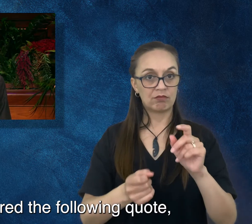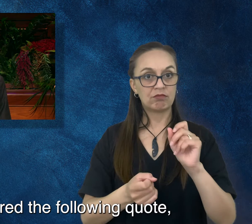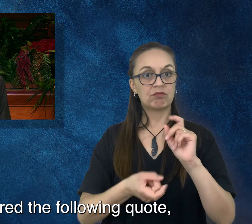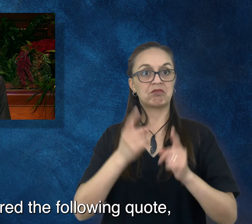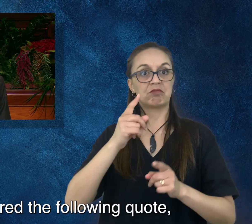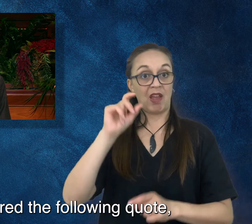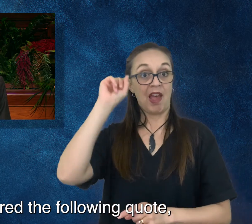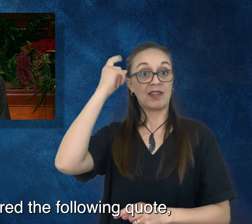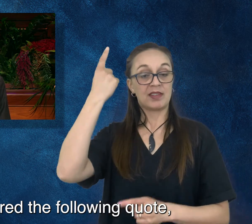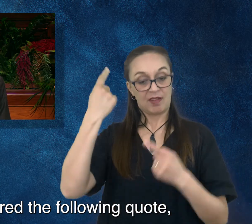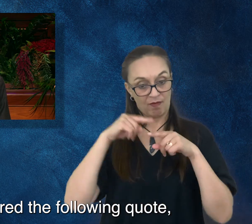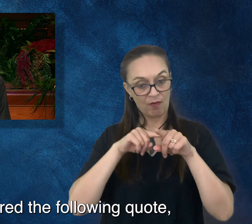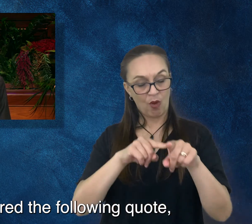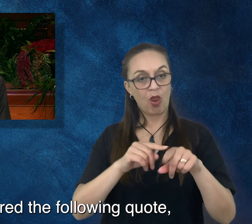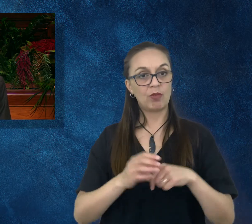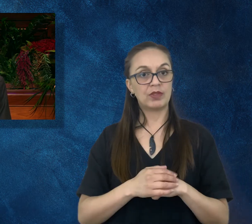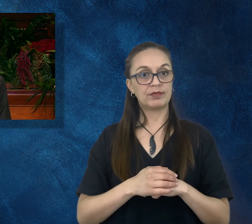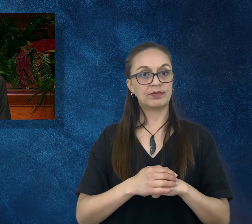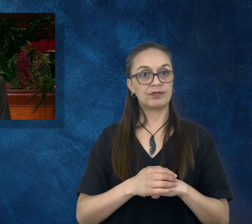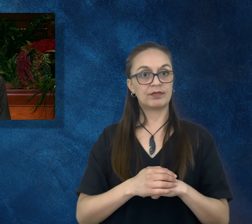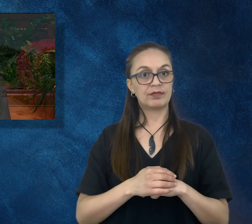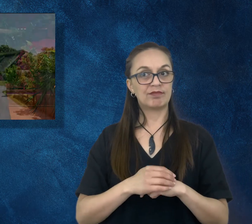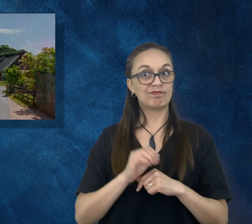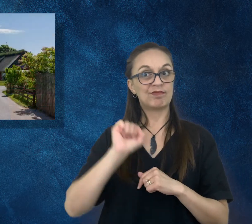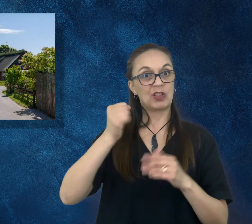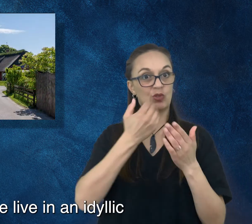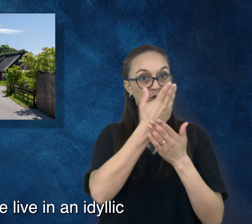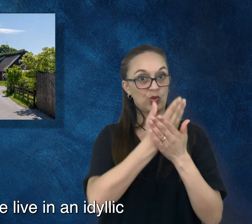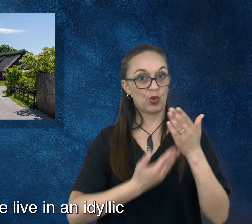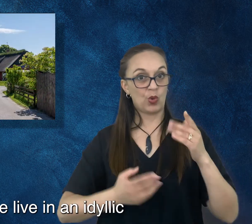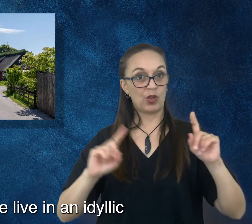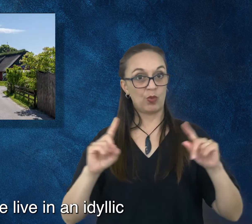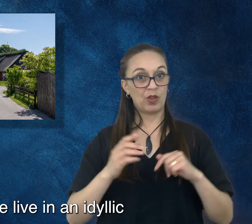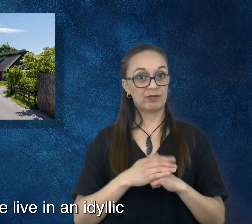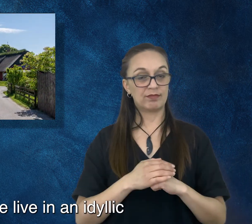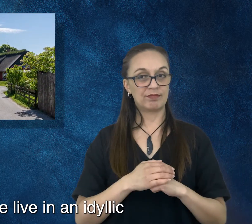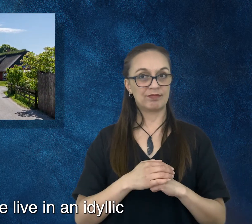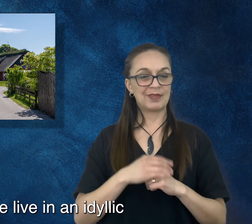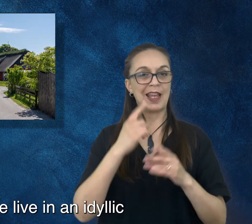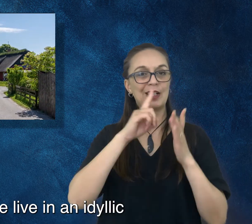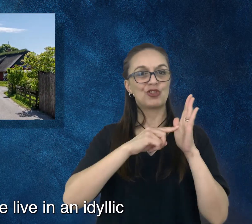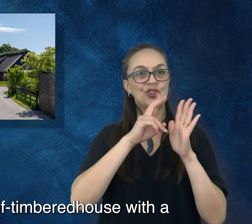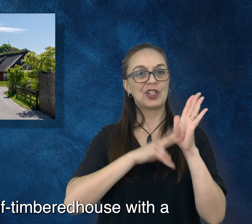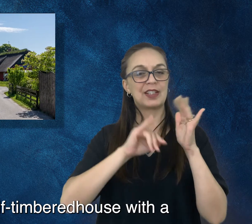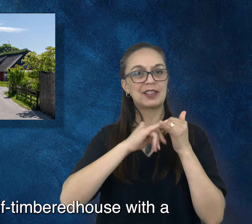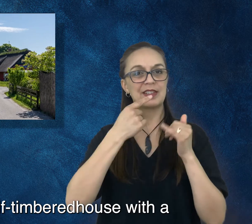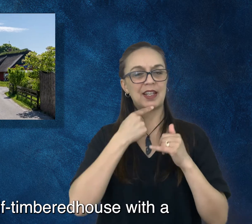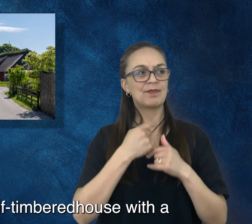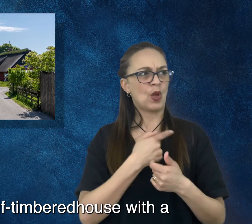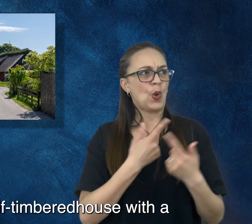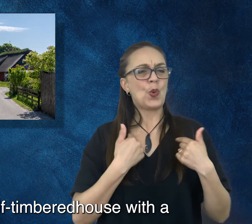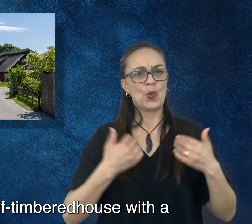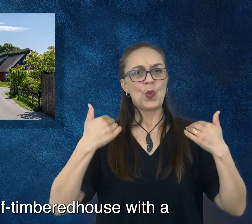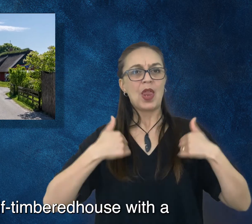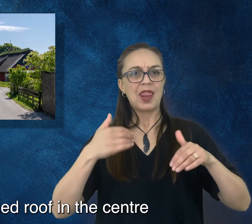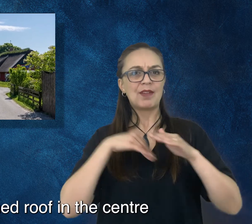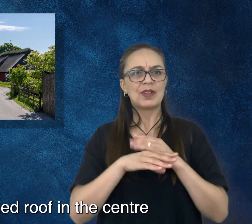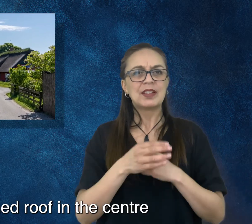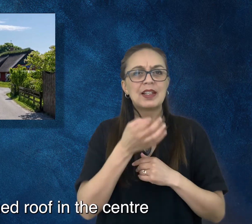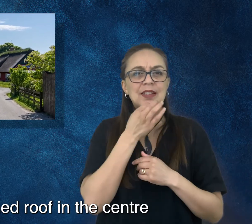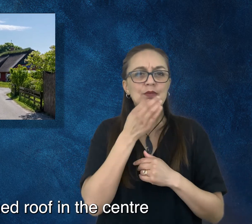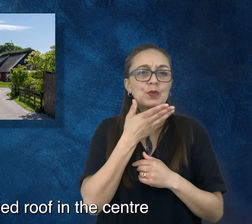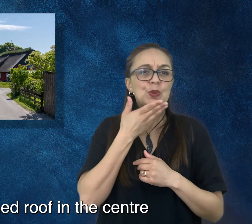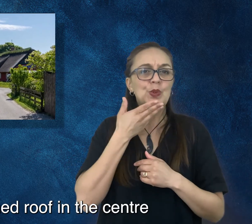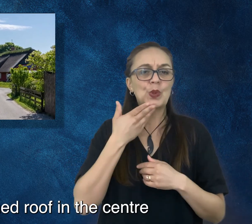Jens shared the following quote, We live in an idyllic small half-timbered house with a